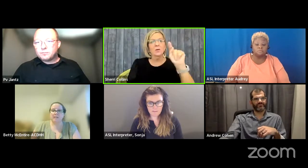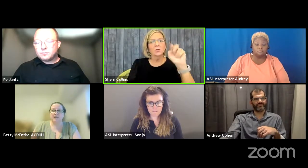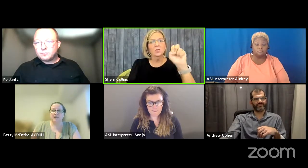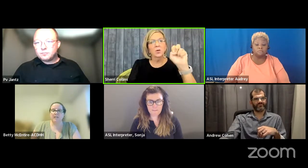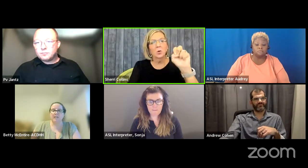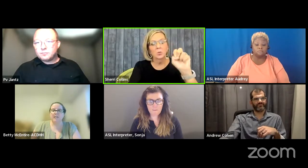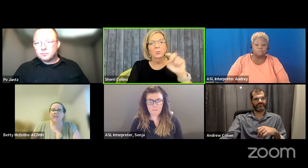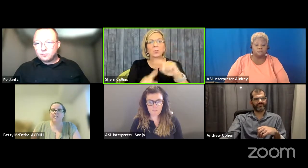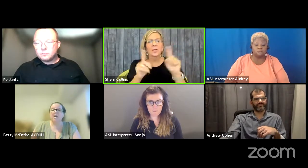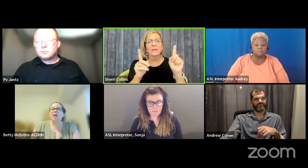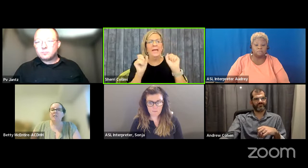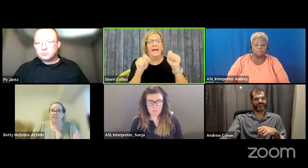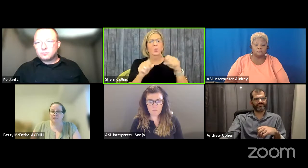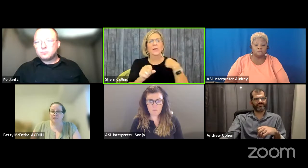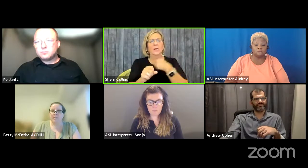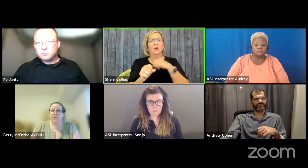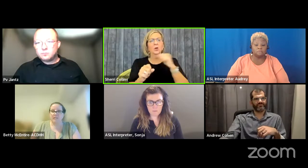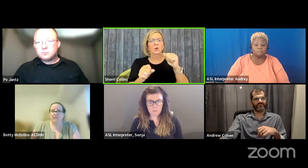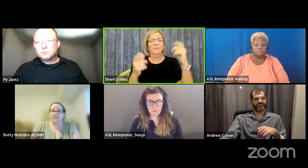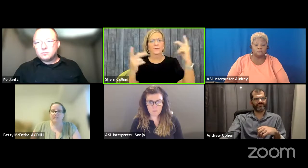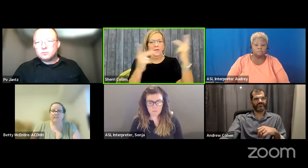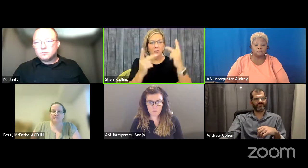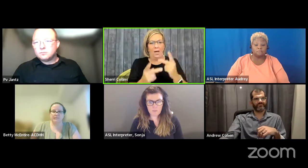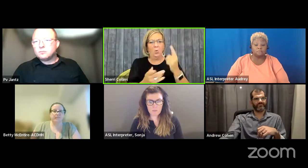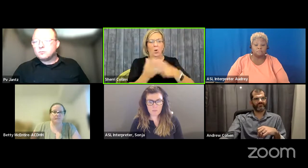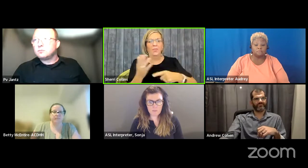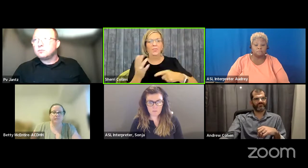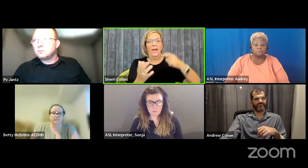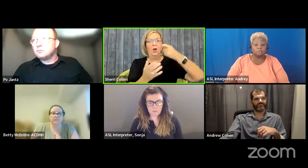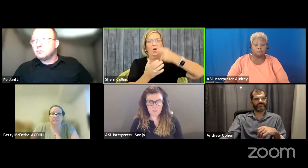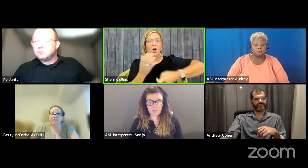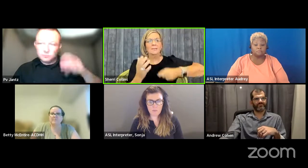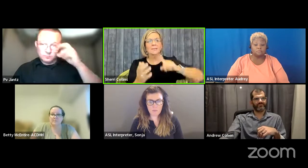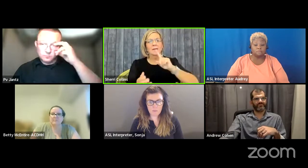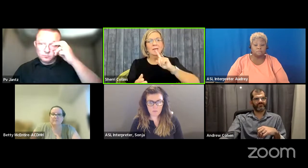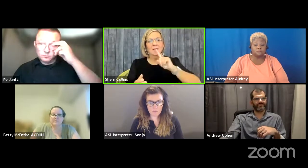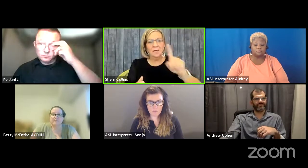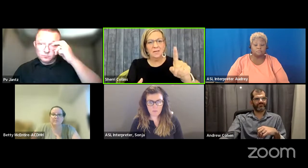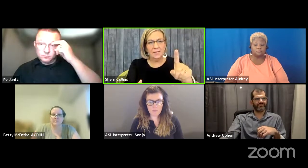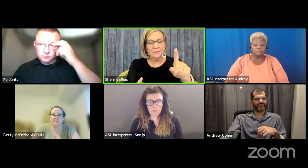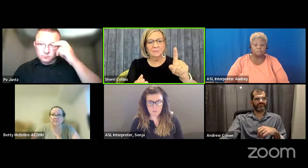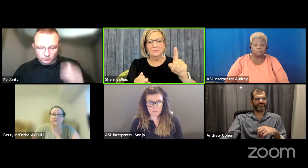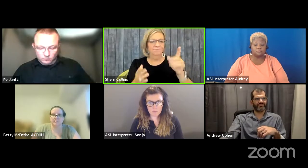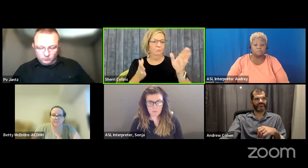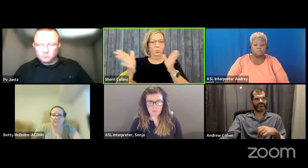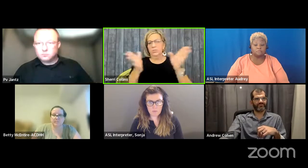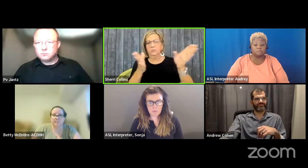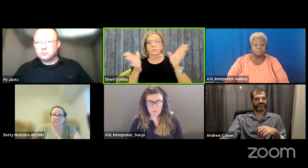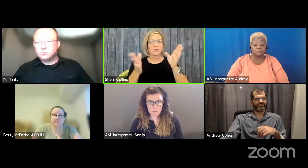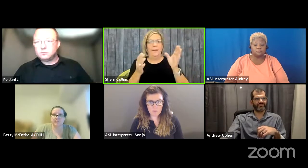that note, but yeah, we could figure out what that cost is,